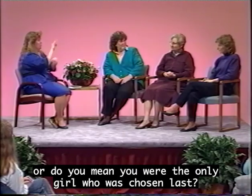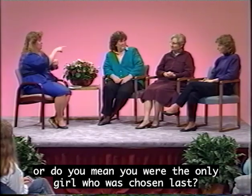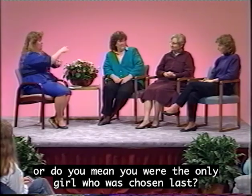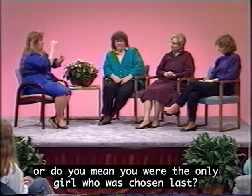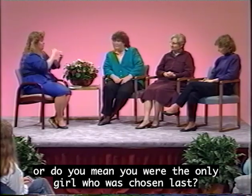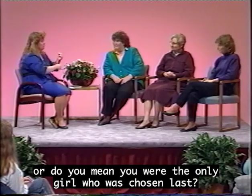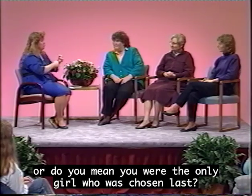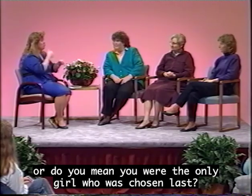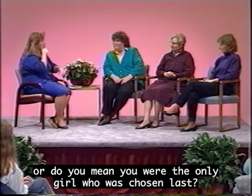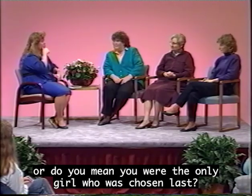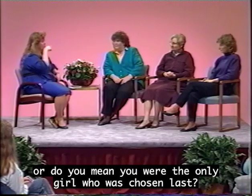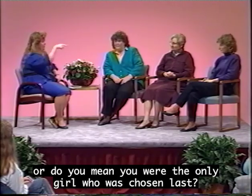girl who was chosen last?